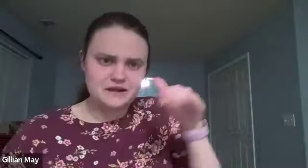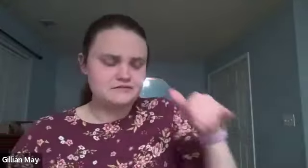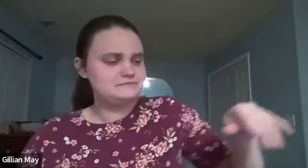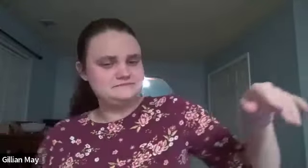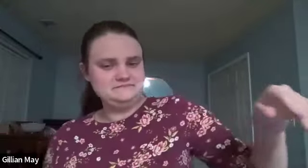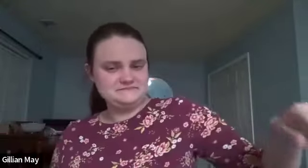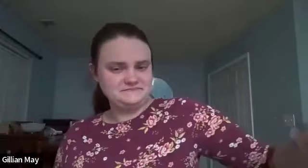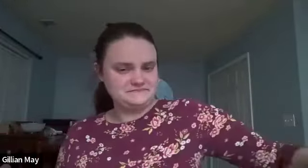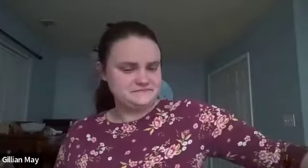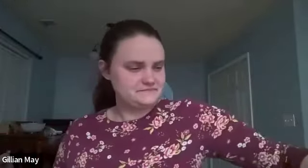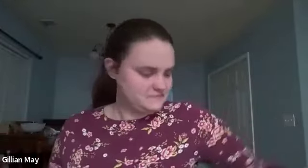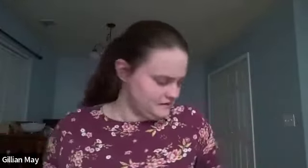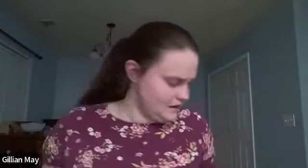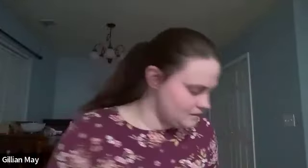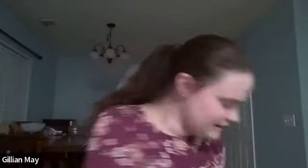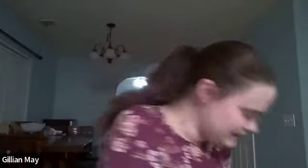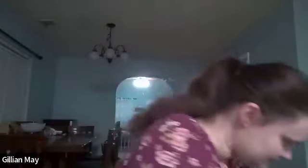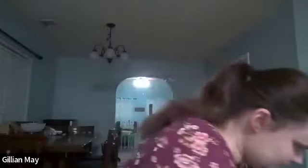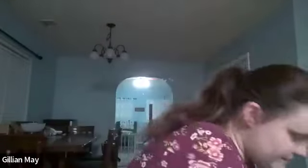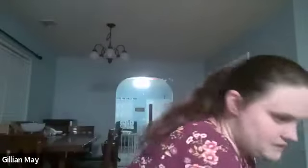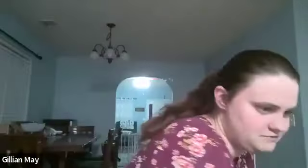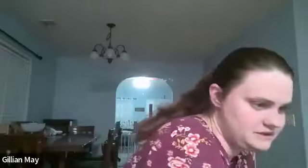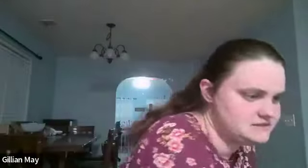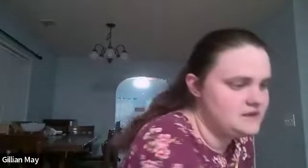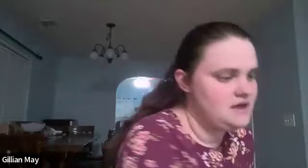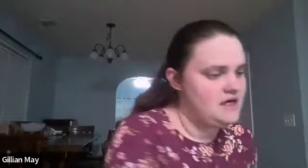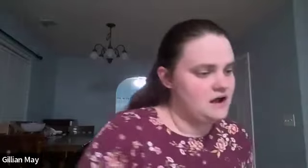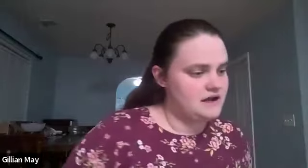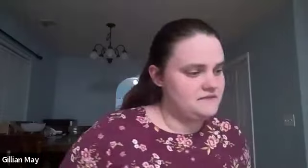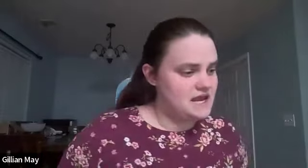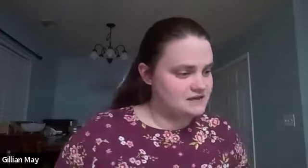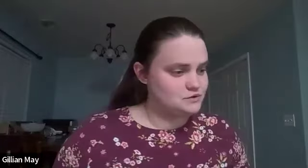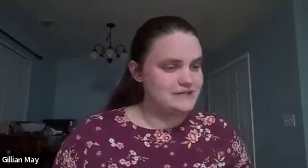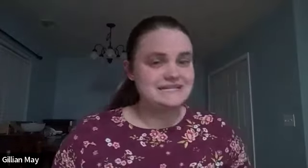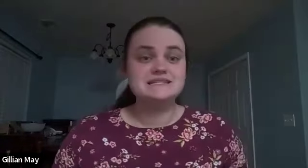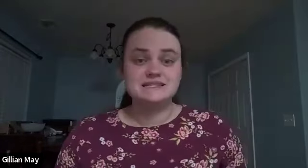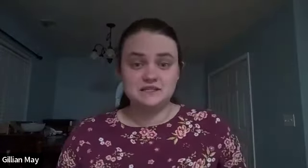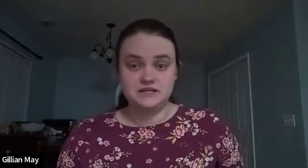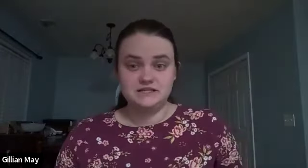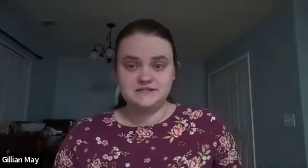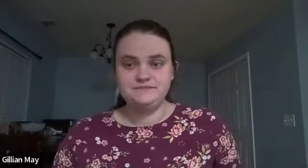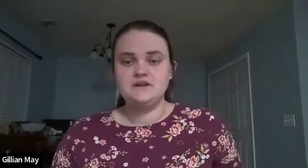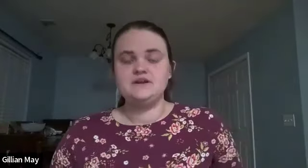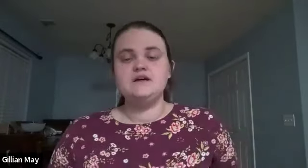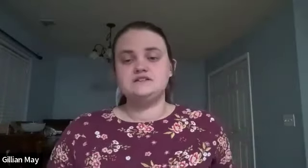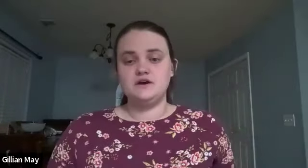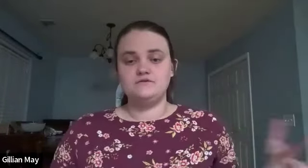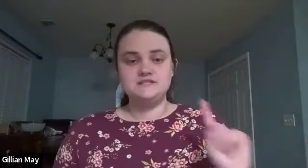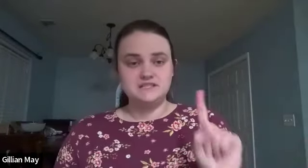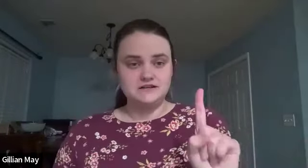off. All right. And back off, please. All right. The next one is serious. So for serious,